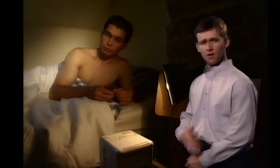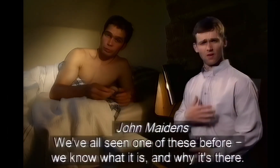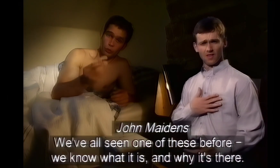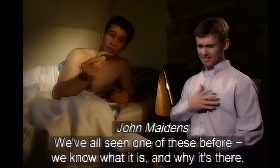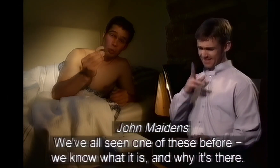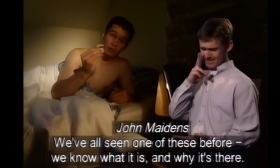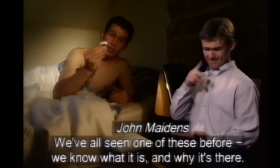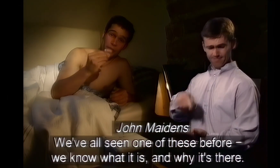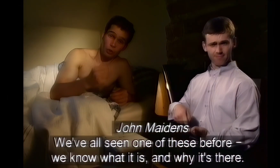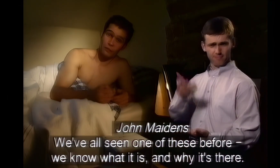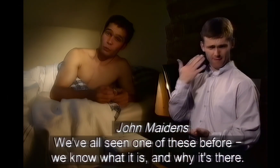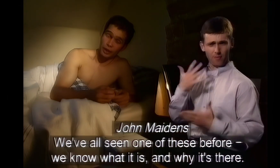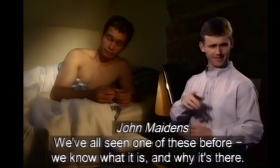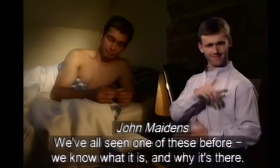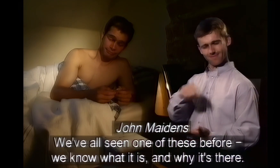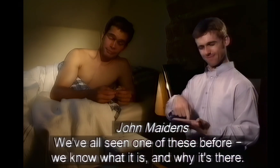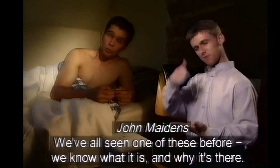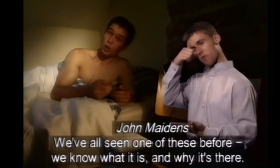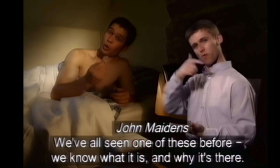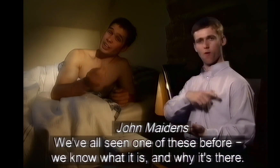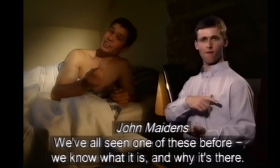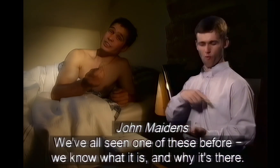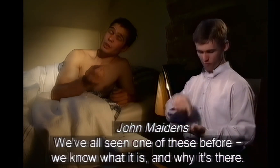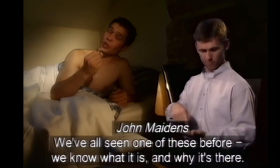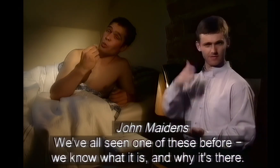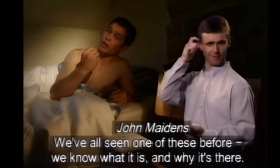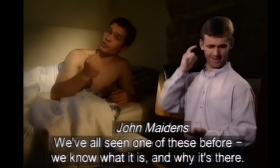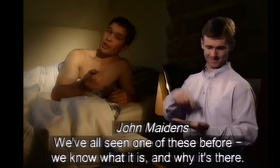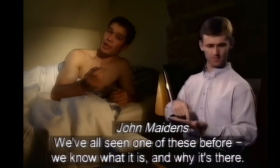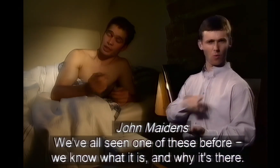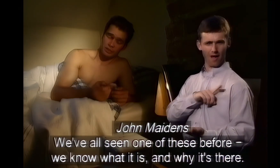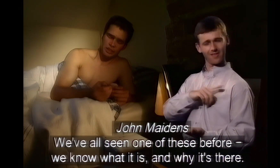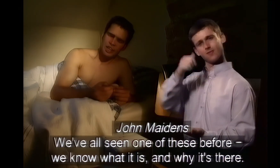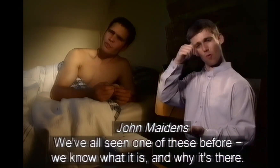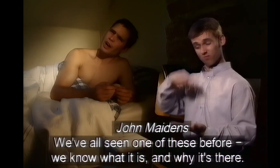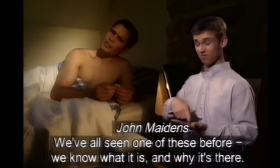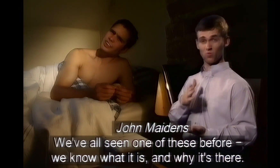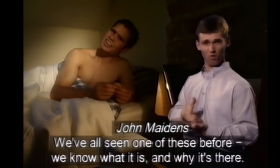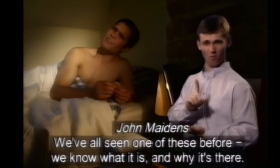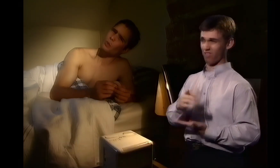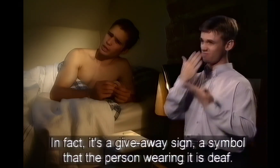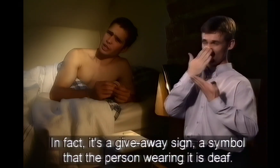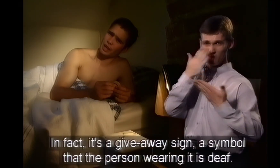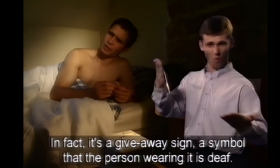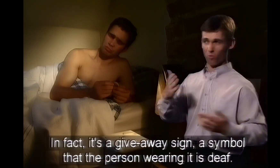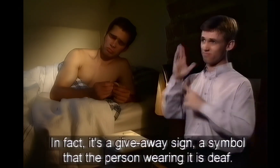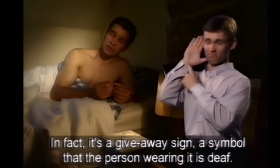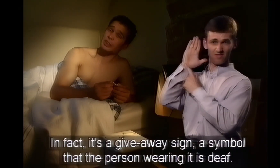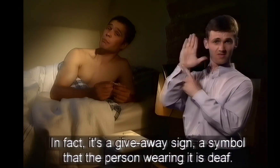We've all seen one of these before, haven't we? We know what it is and we know why it's there. In fact, it's a giveaway sign, a symbol